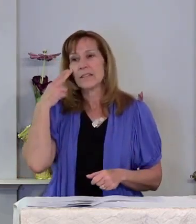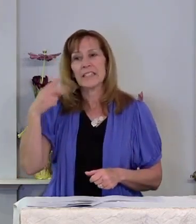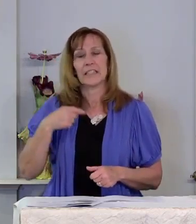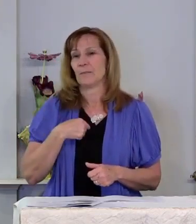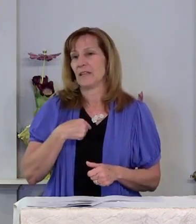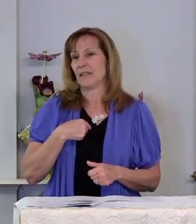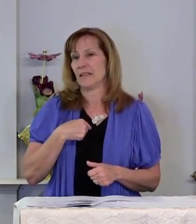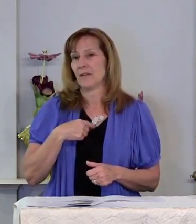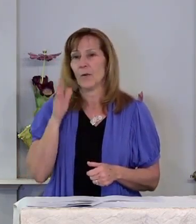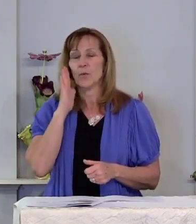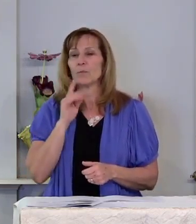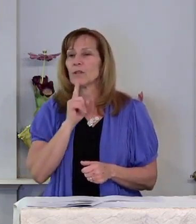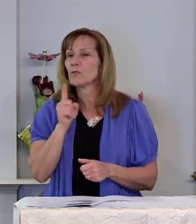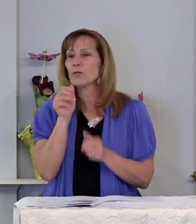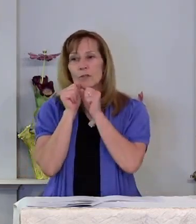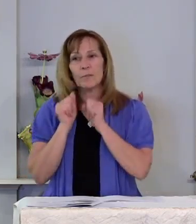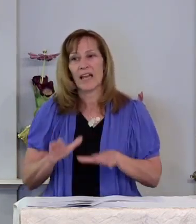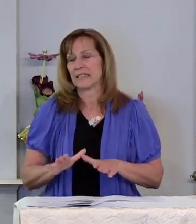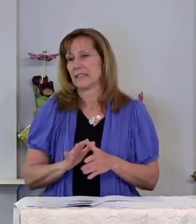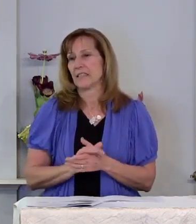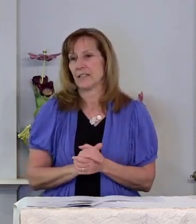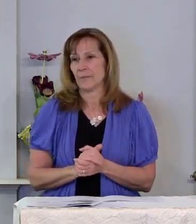me will be truly blessed."